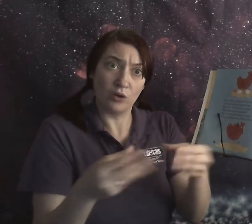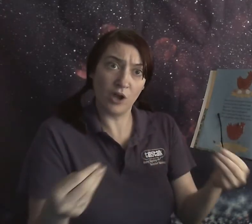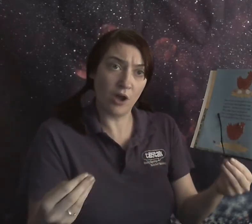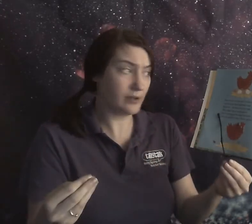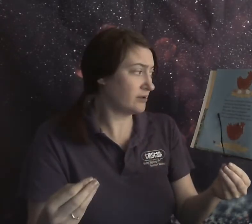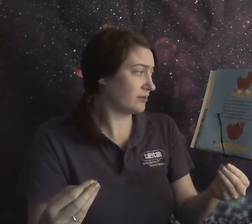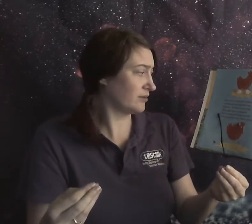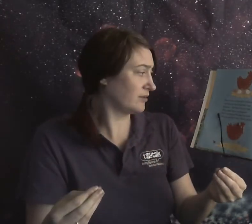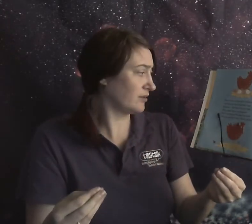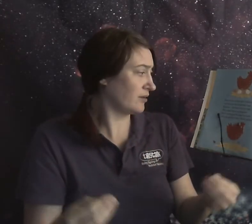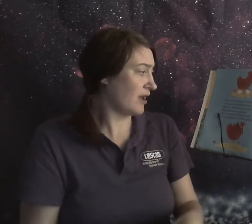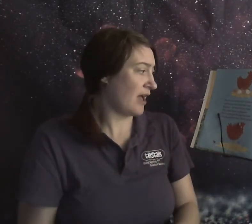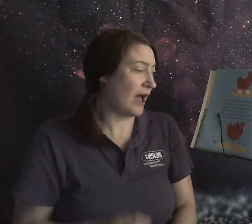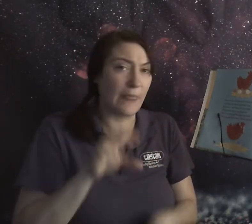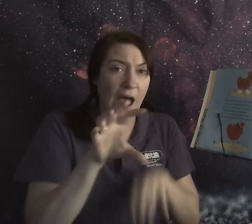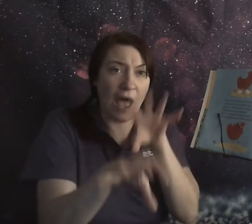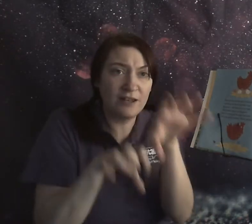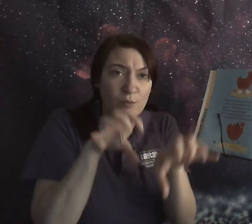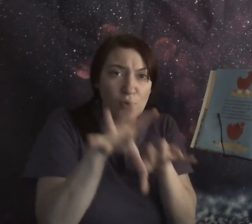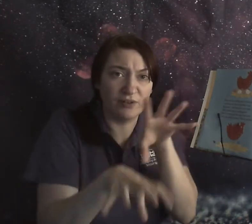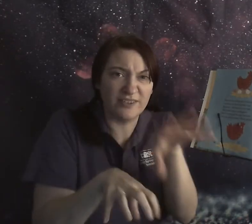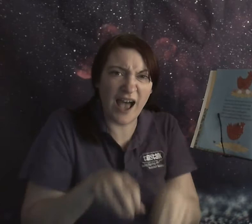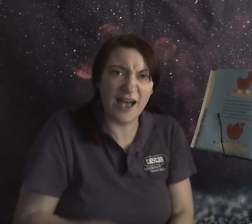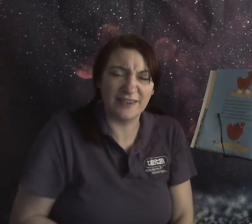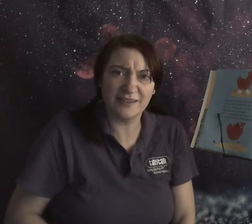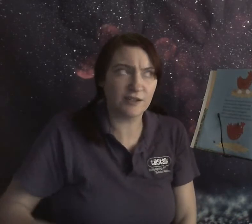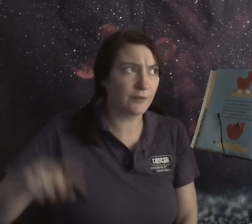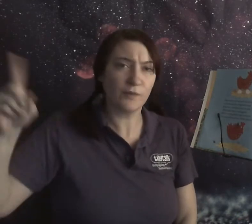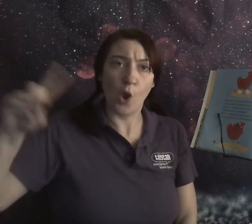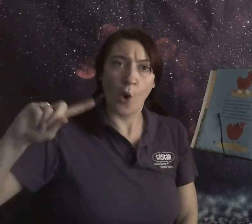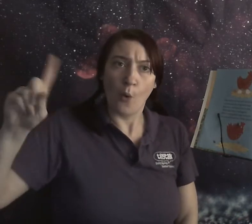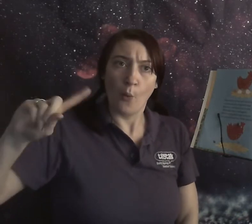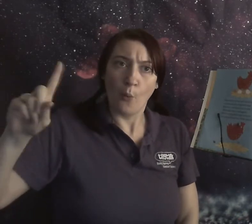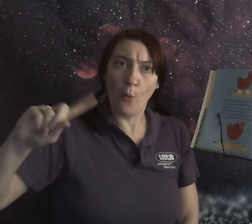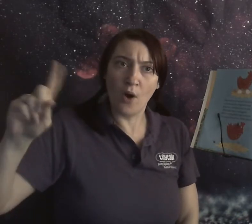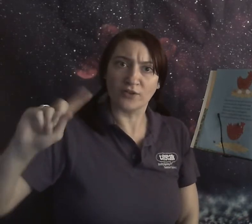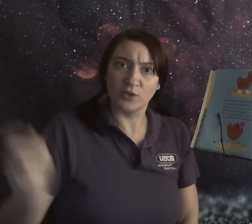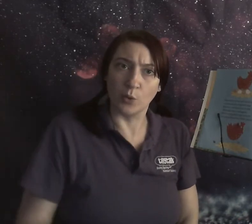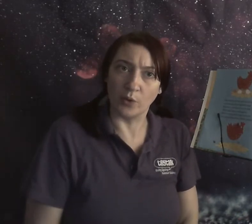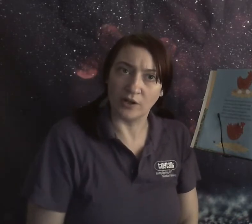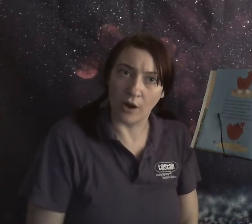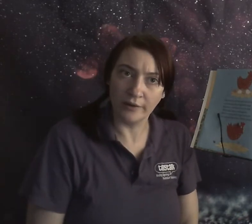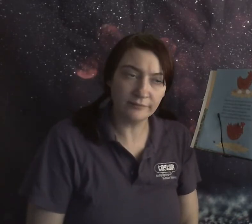they'd all gone. And the animals asked, what's going on?